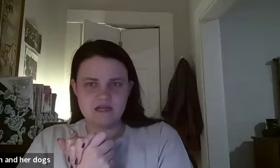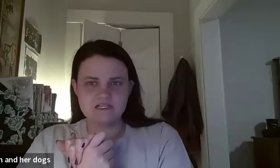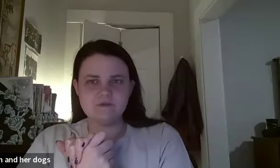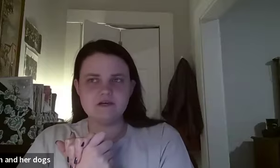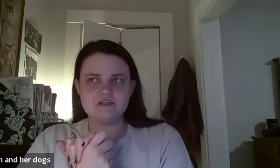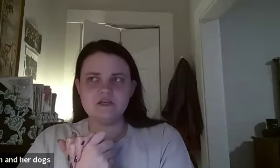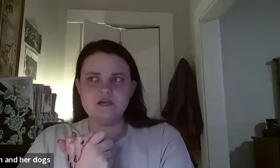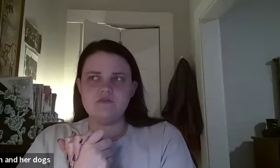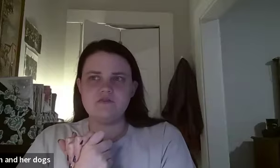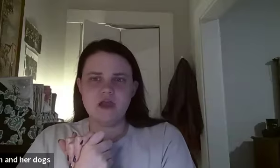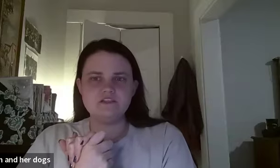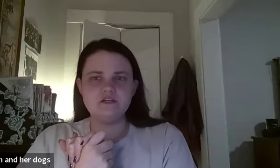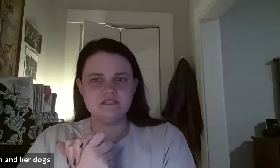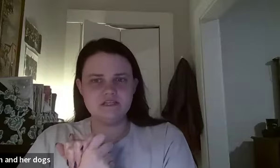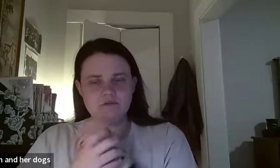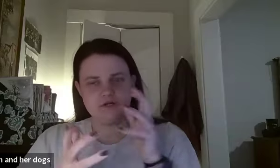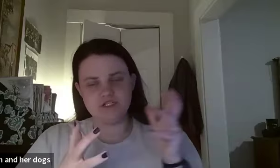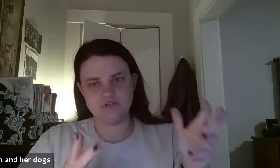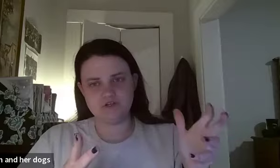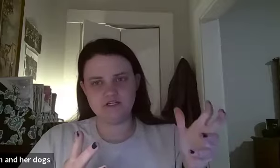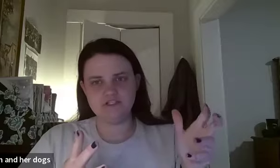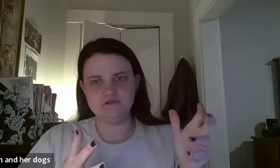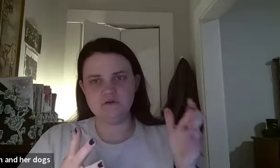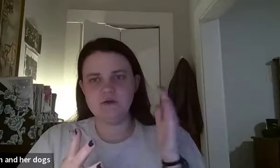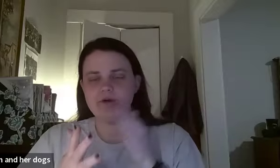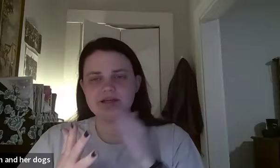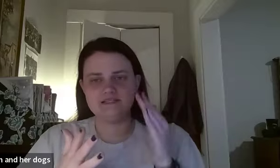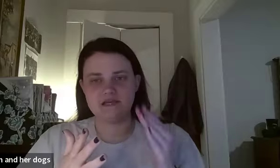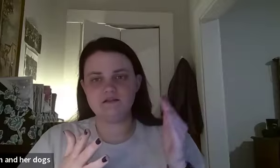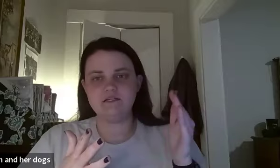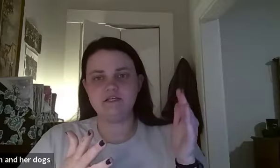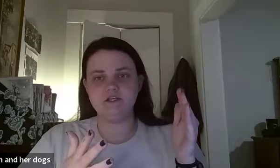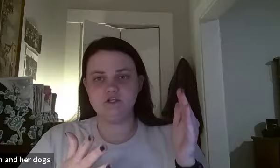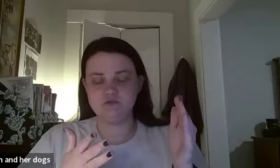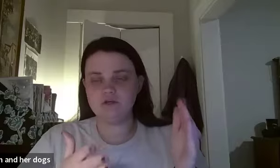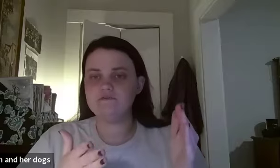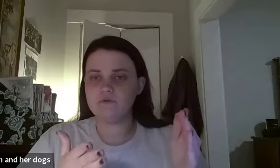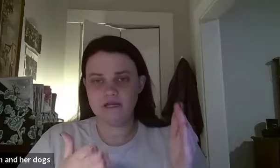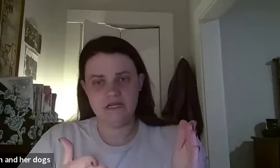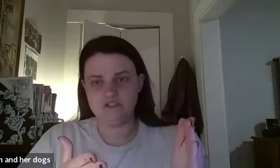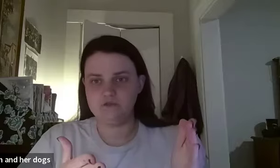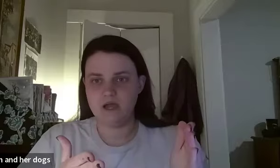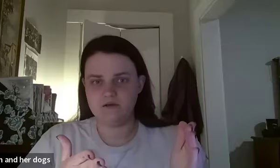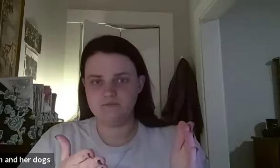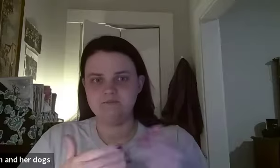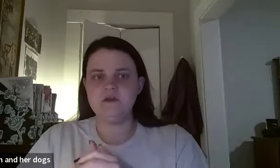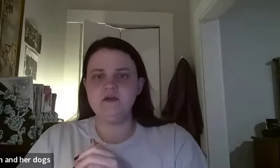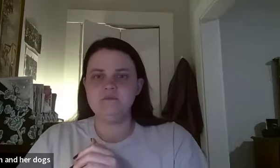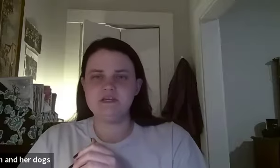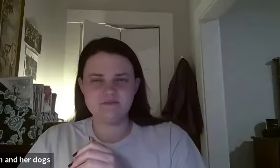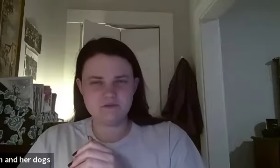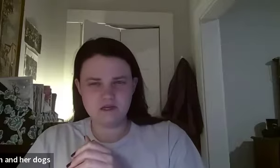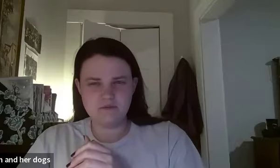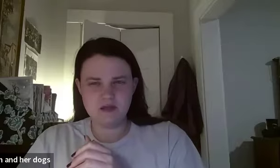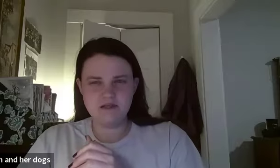that is because that's going to tell the person you're talking to what exactly you're looking for in an answer back. Because if you think about